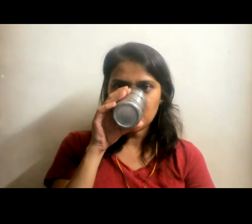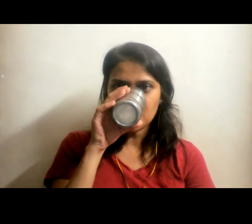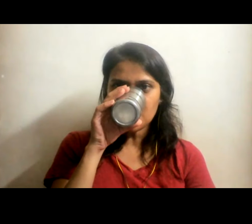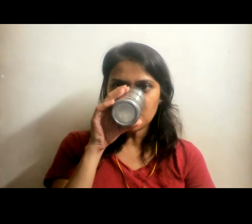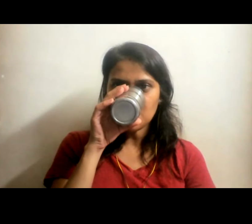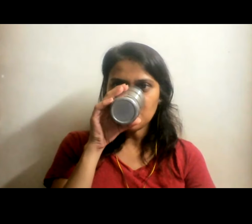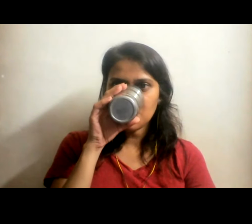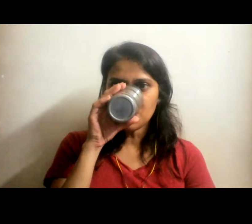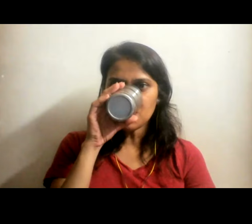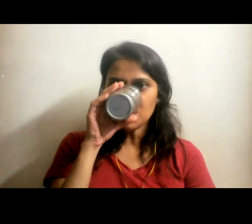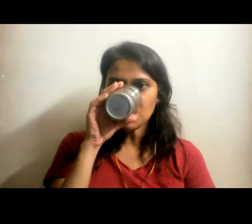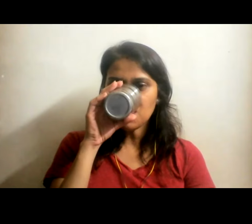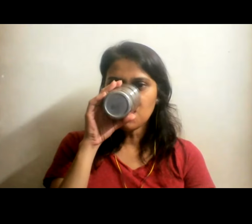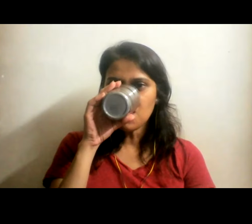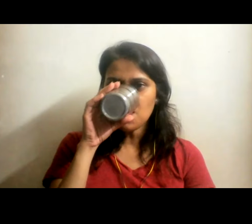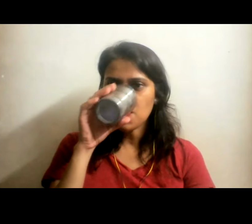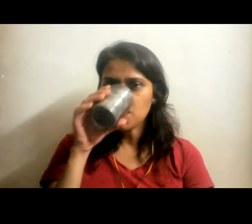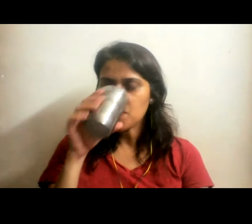So Nilaksh, will you go ahead?